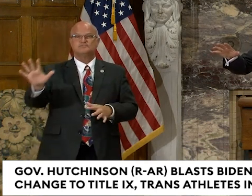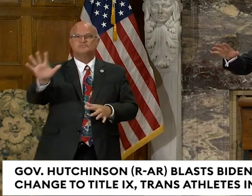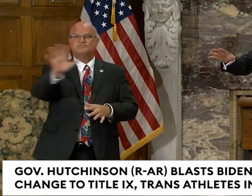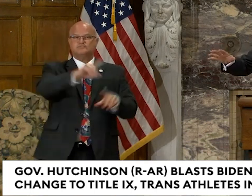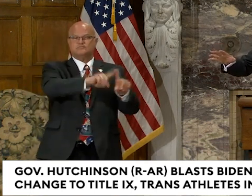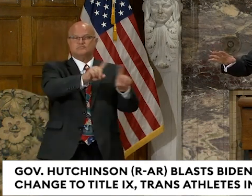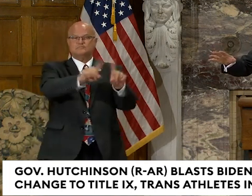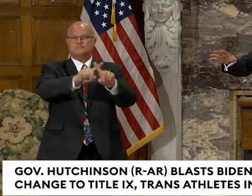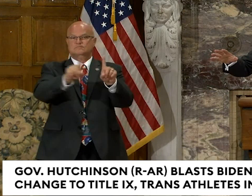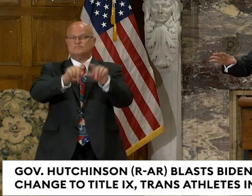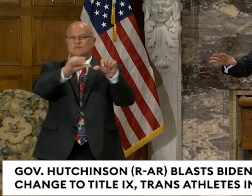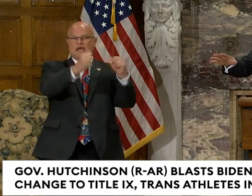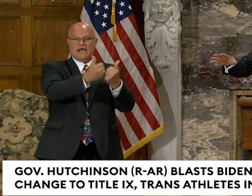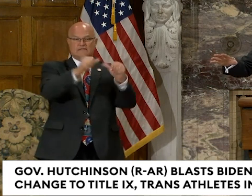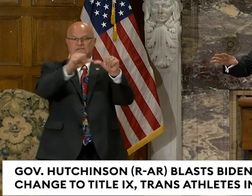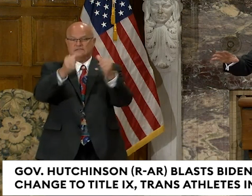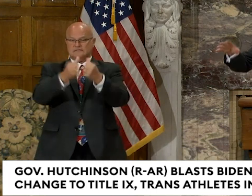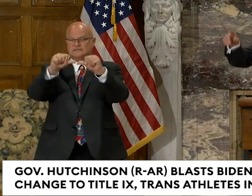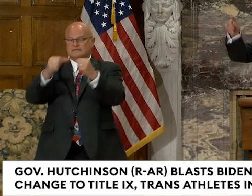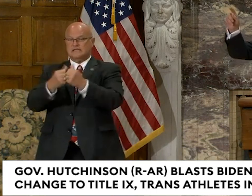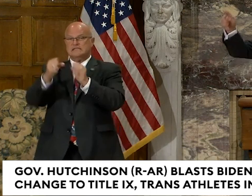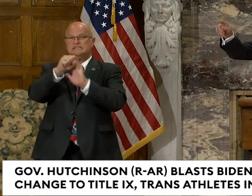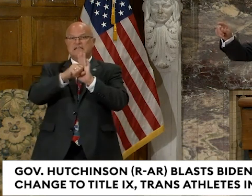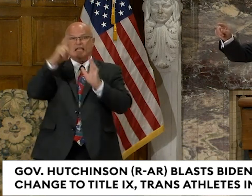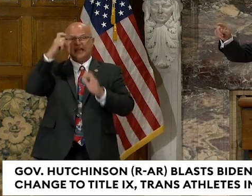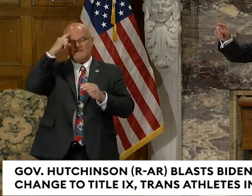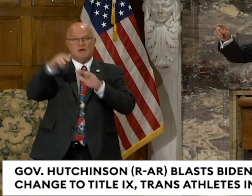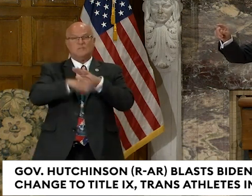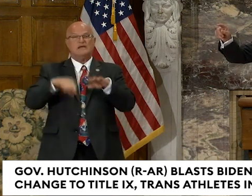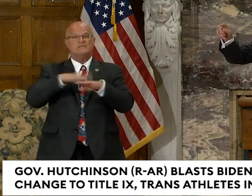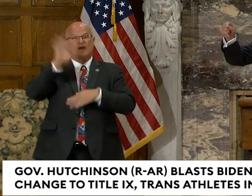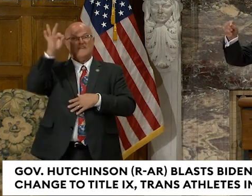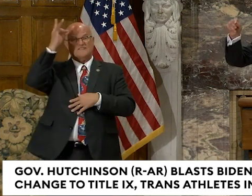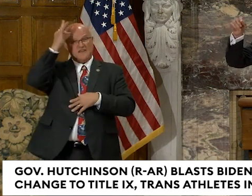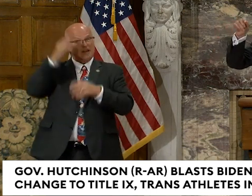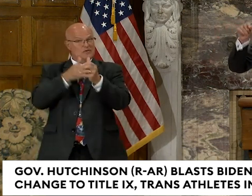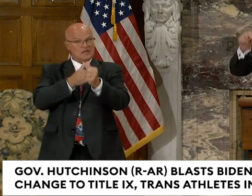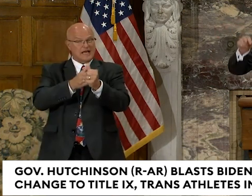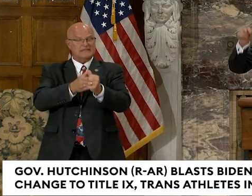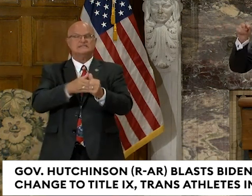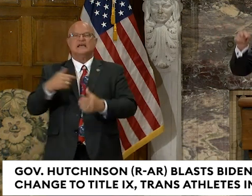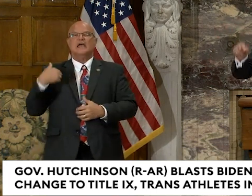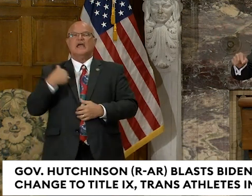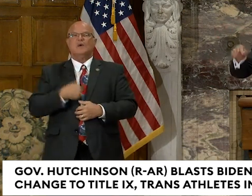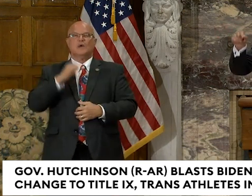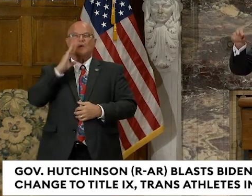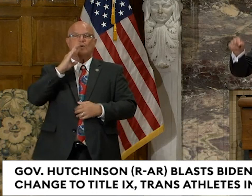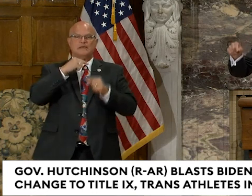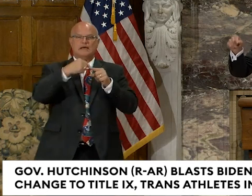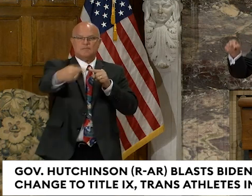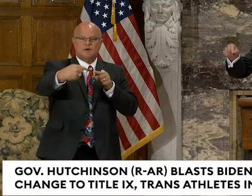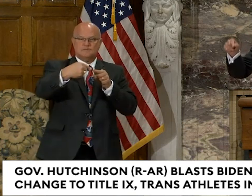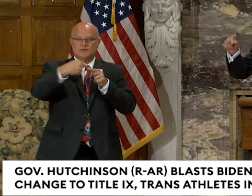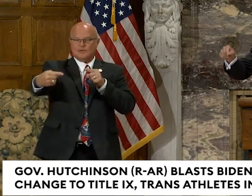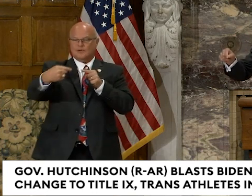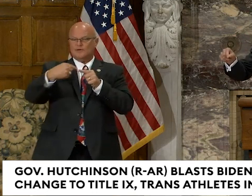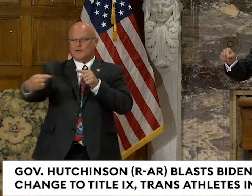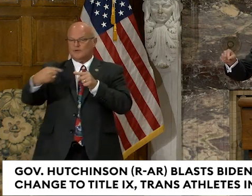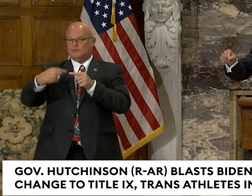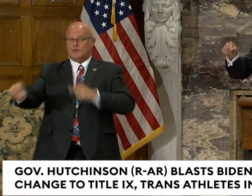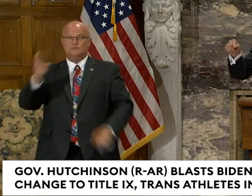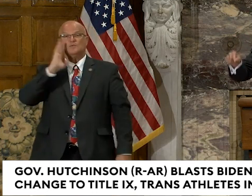different agencies of state government based upon federal guidance, and we will be opposing each and every